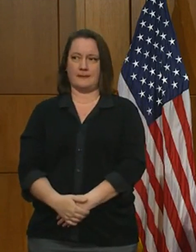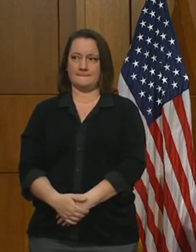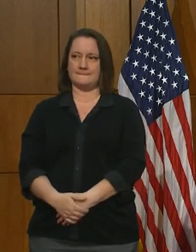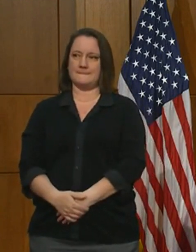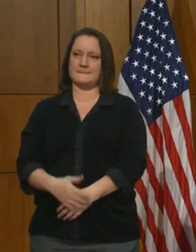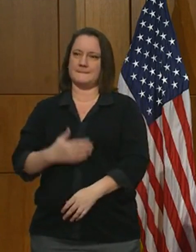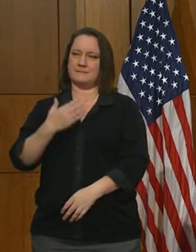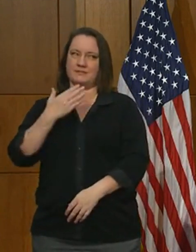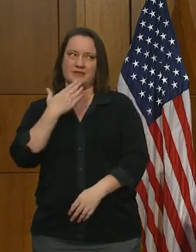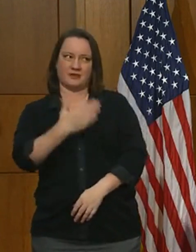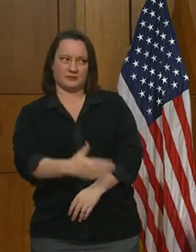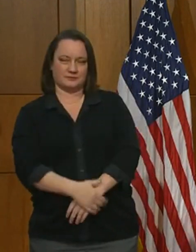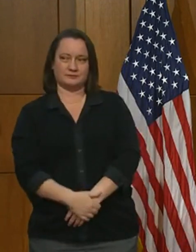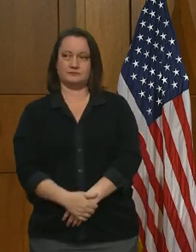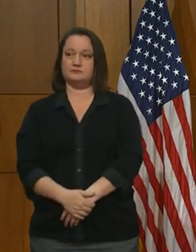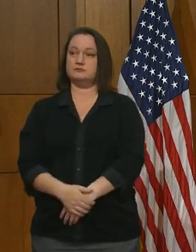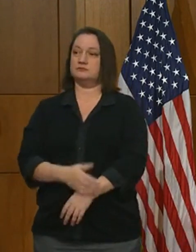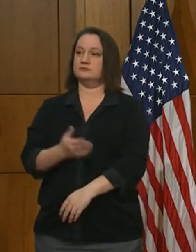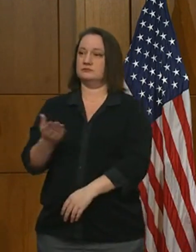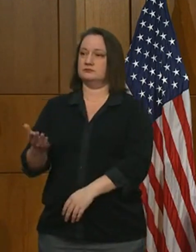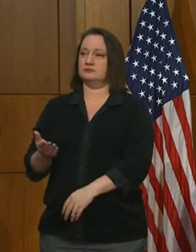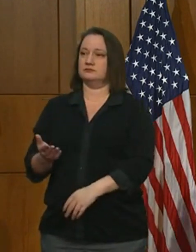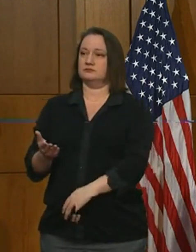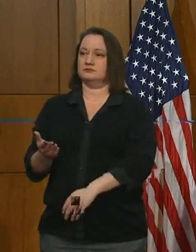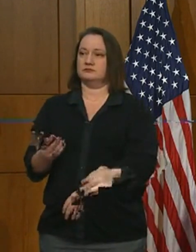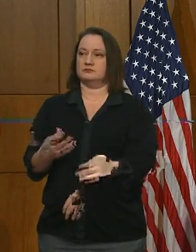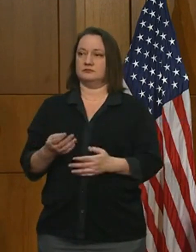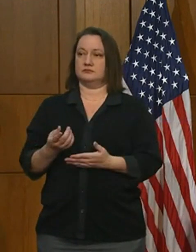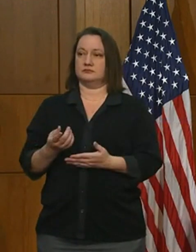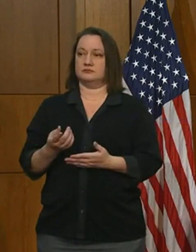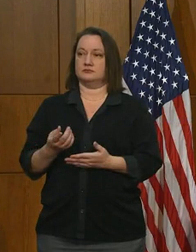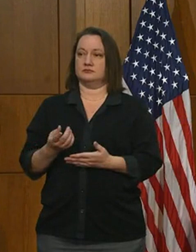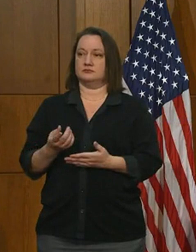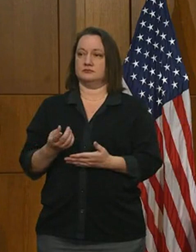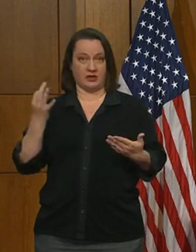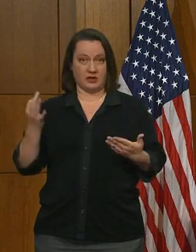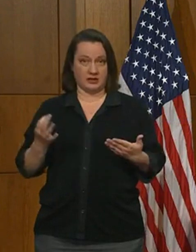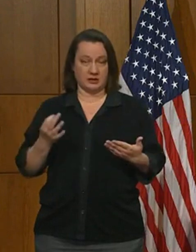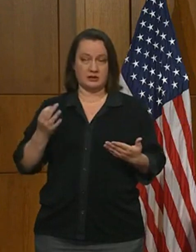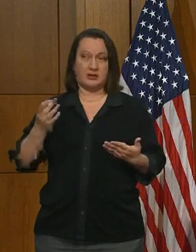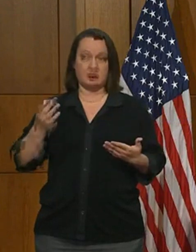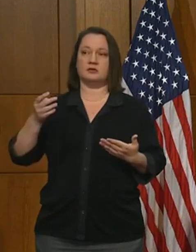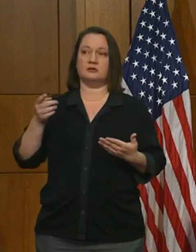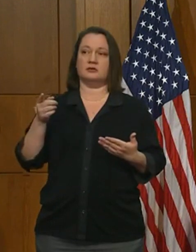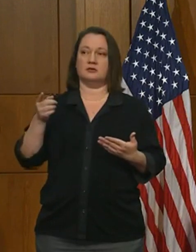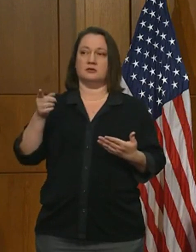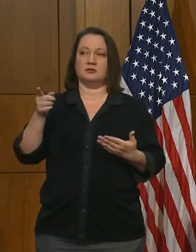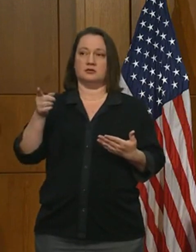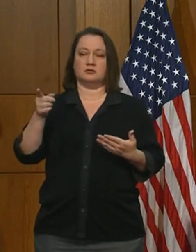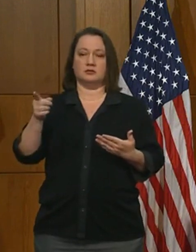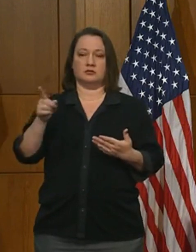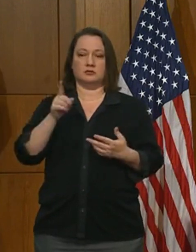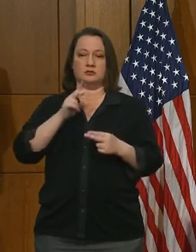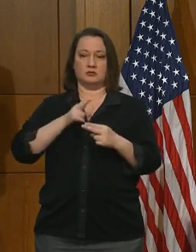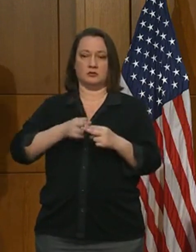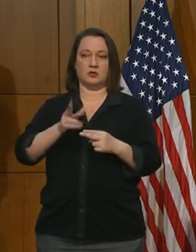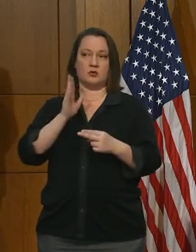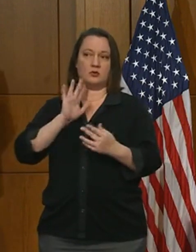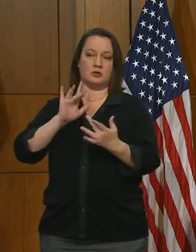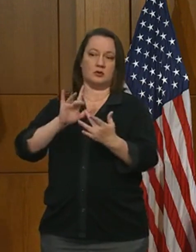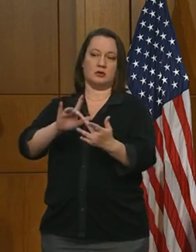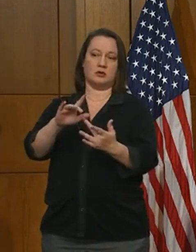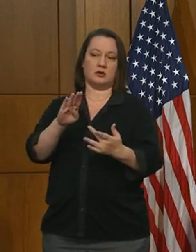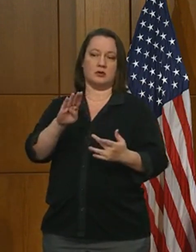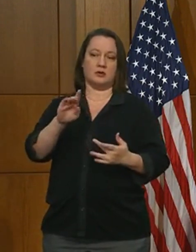Thank you. Governor, last Friday you mentioned that you would reach out to Black Caucus, the Black legislators in the